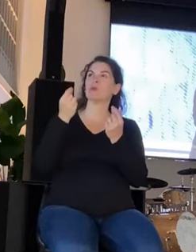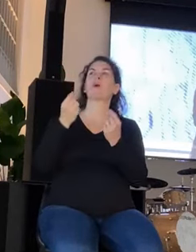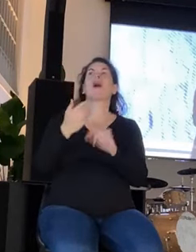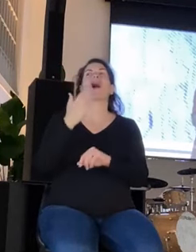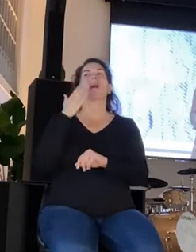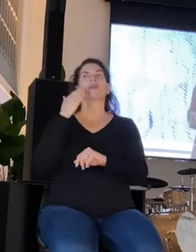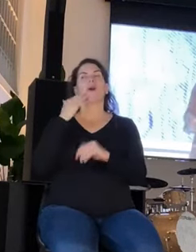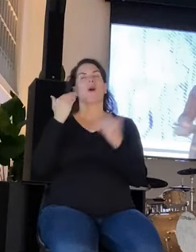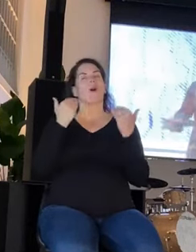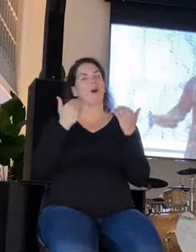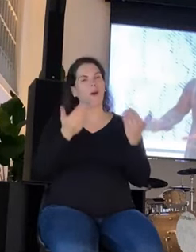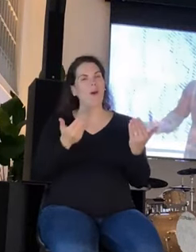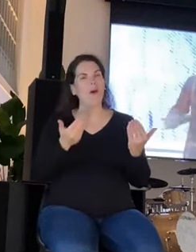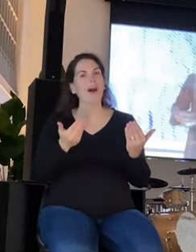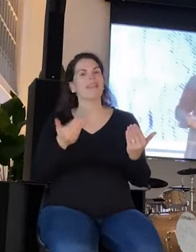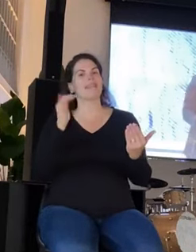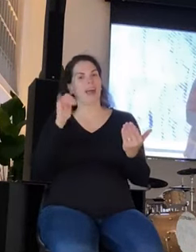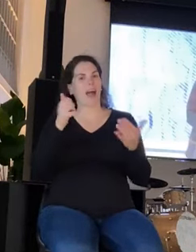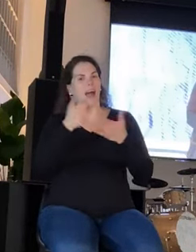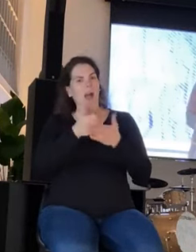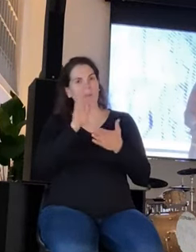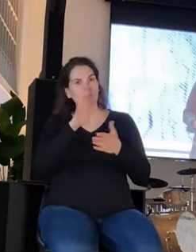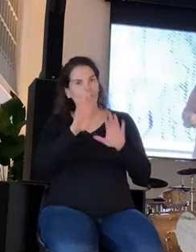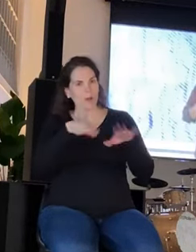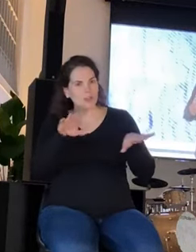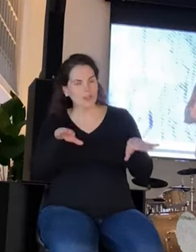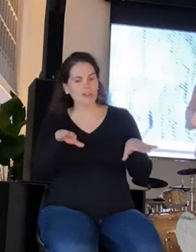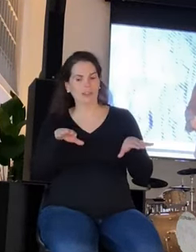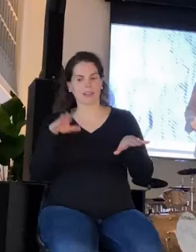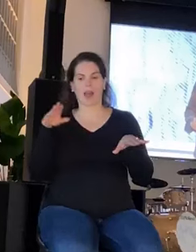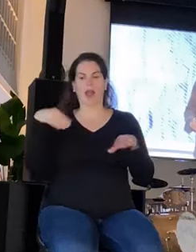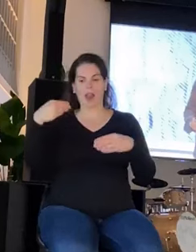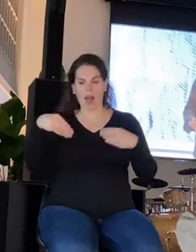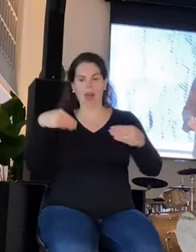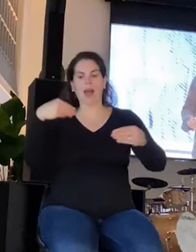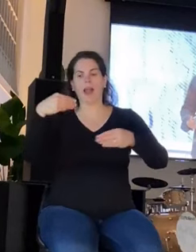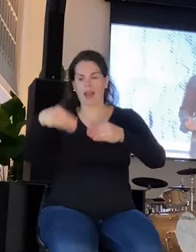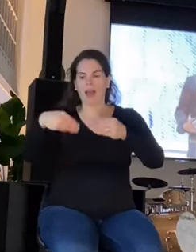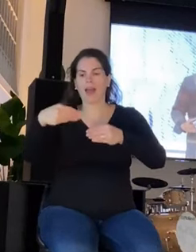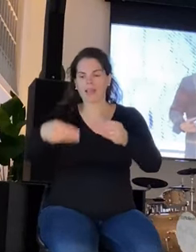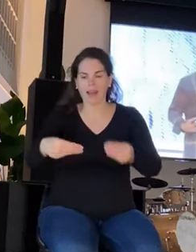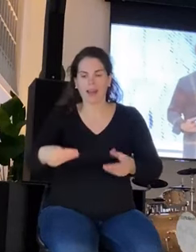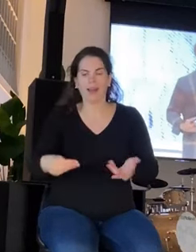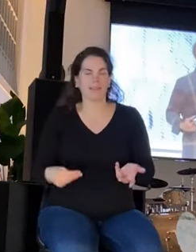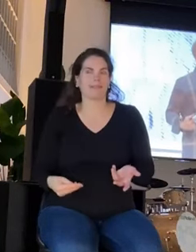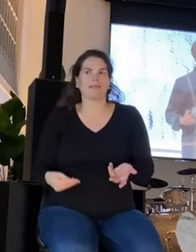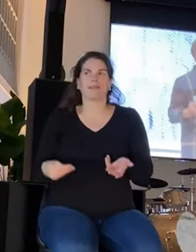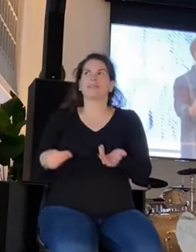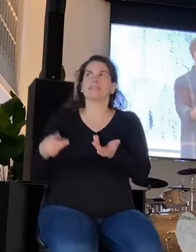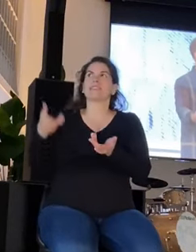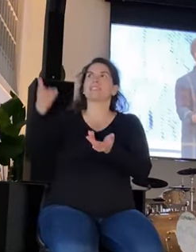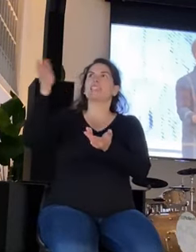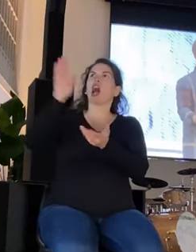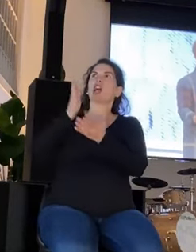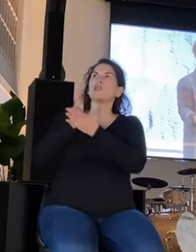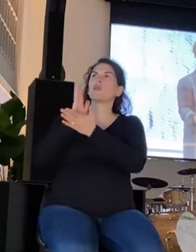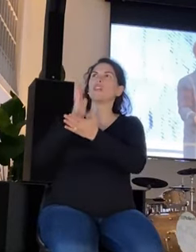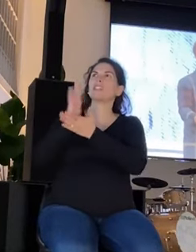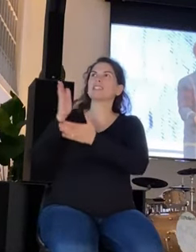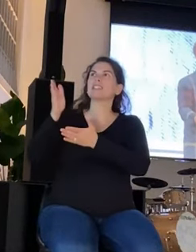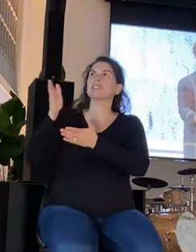your children and your children's children as it was for him, that it would be an inheritance of righteousness that would be passed